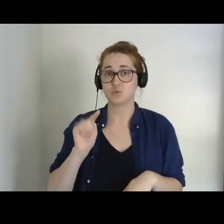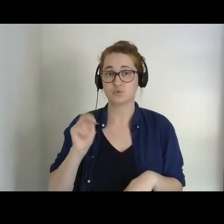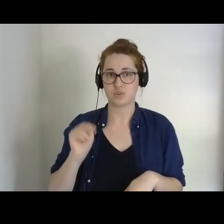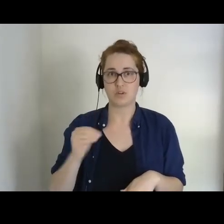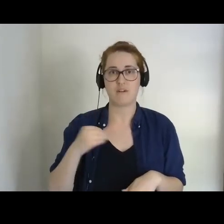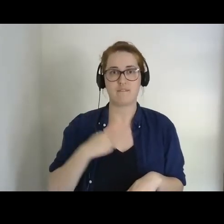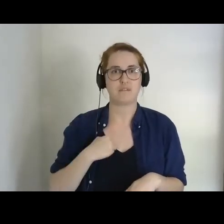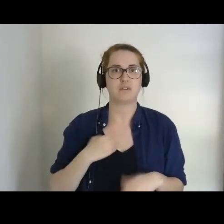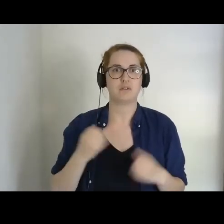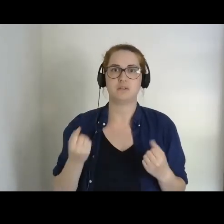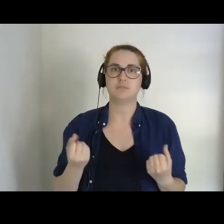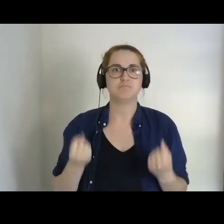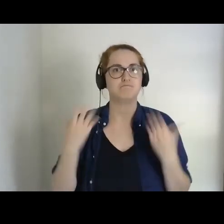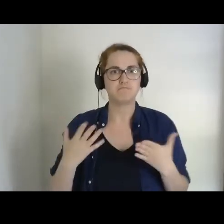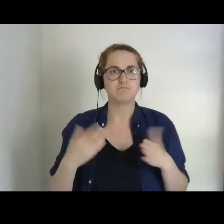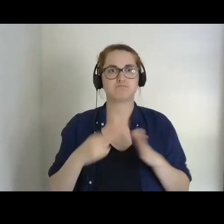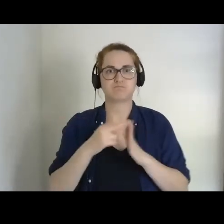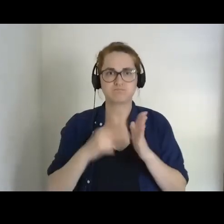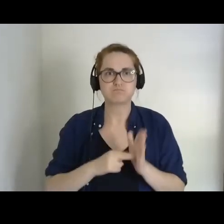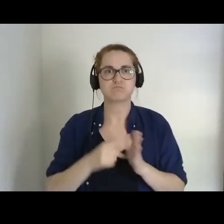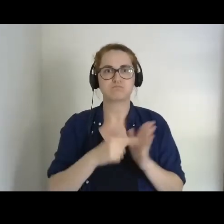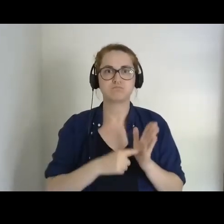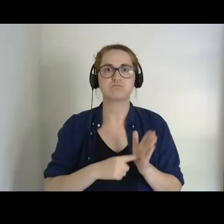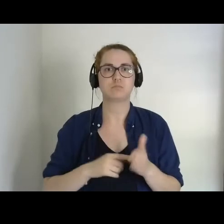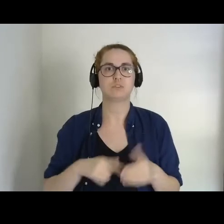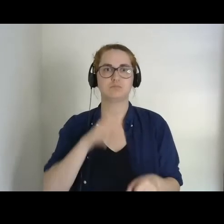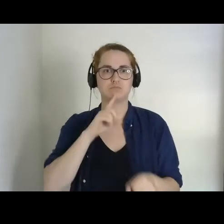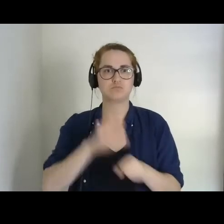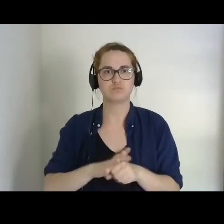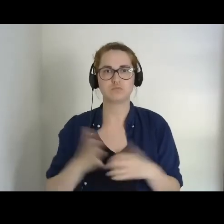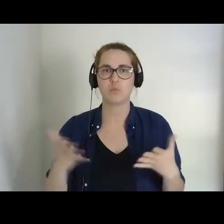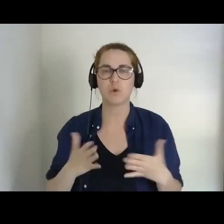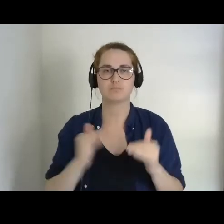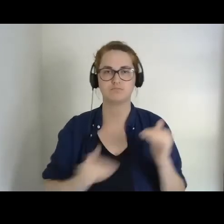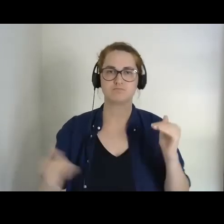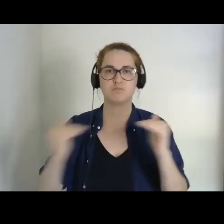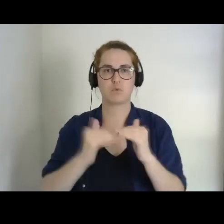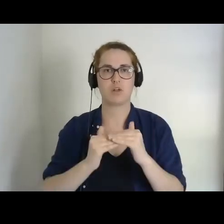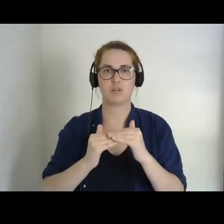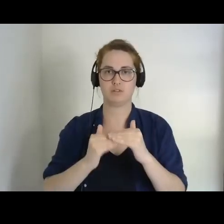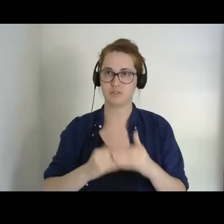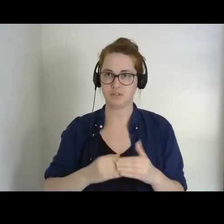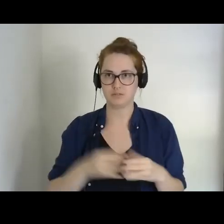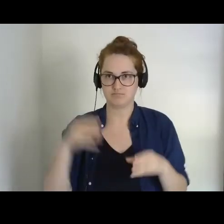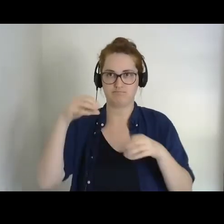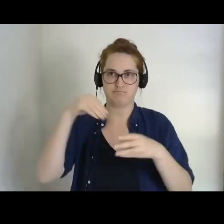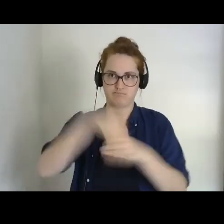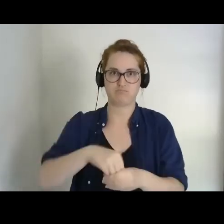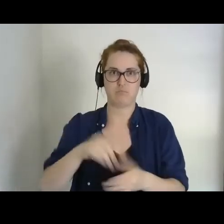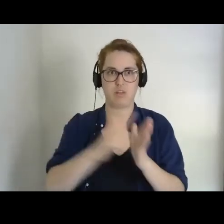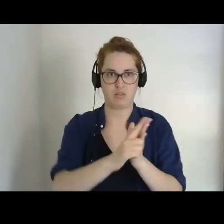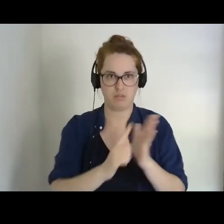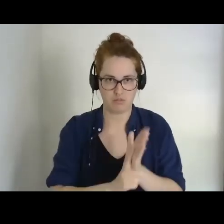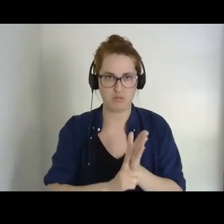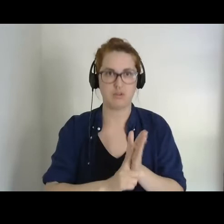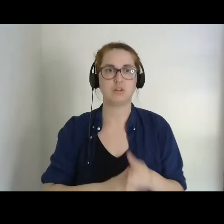under the law, an equal protection and benefit of the law without discrimination. This is not a commitment to identical treatment, but rather